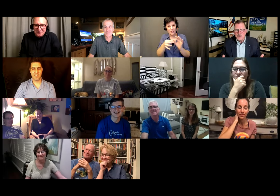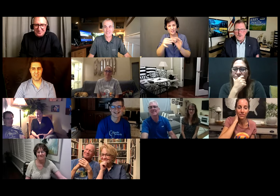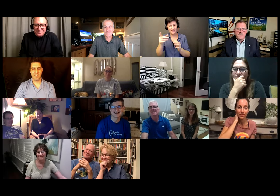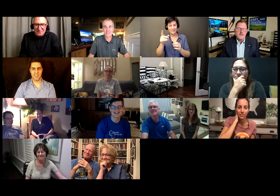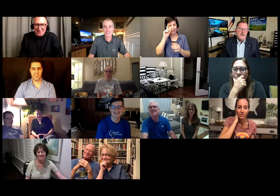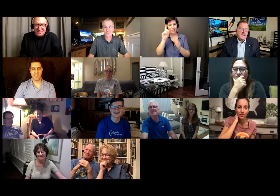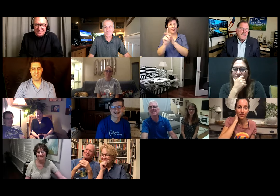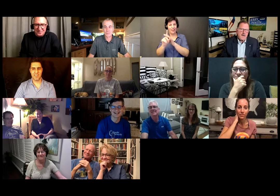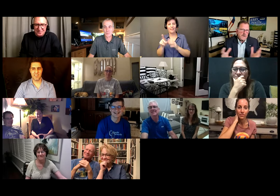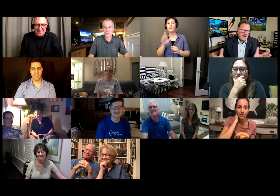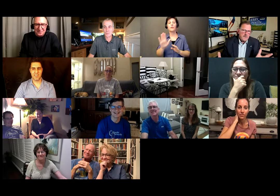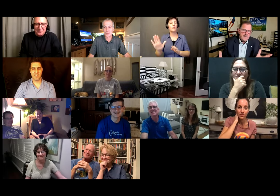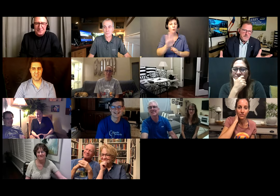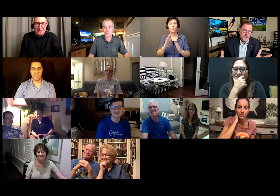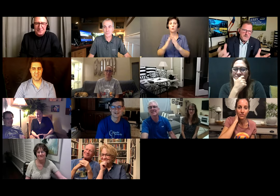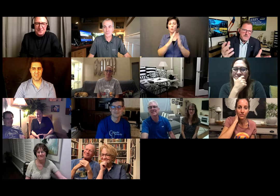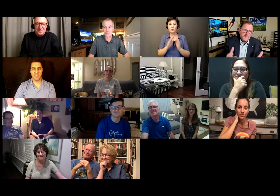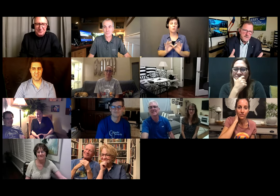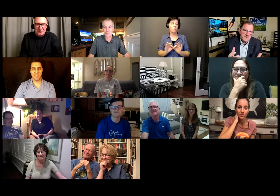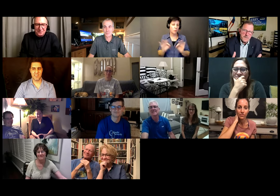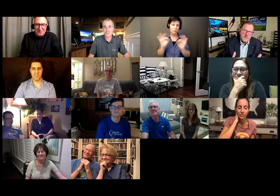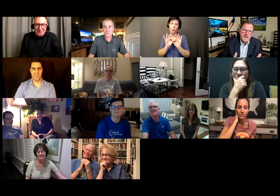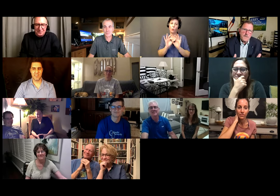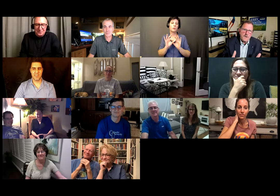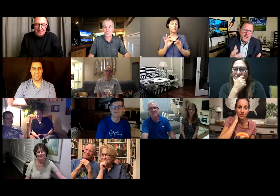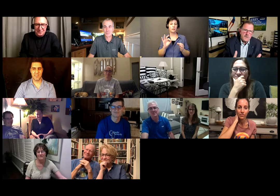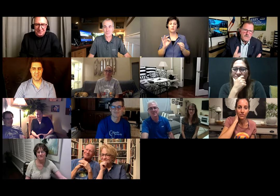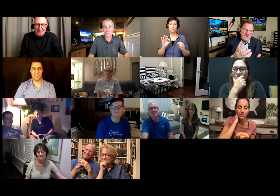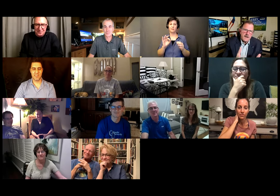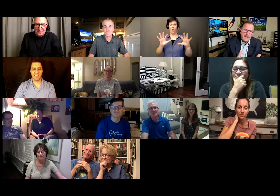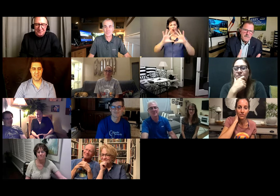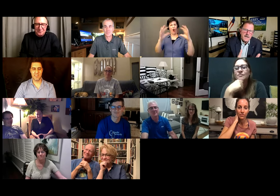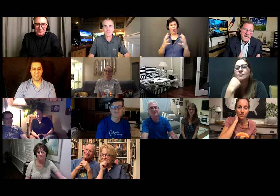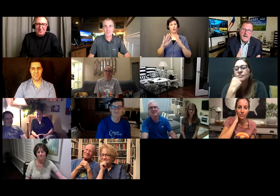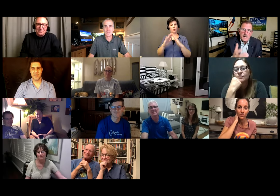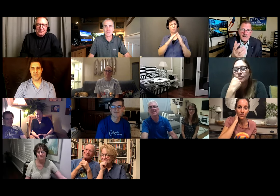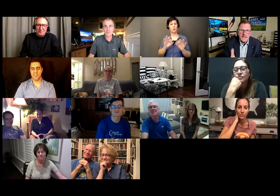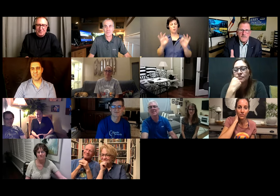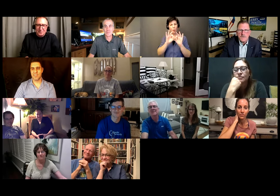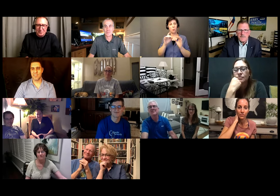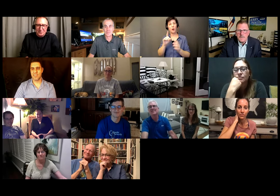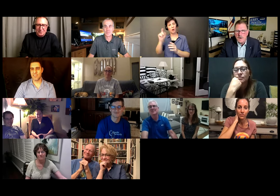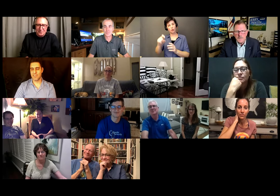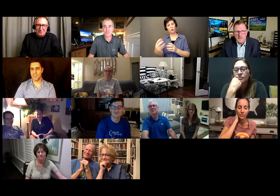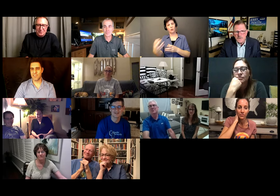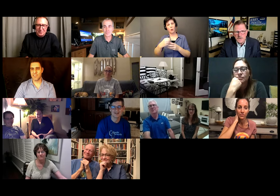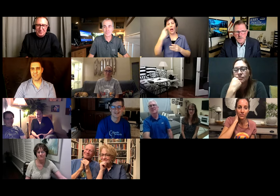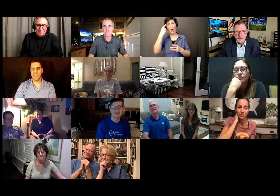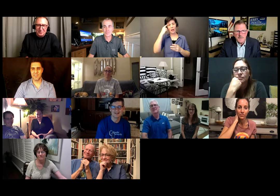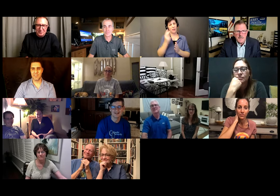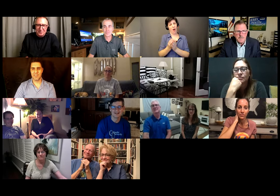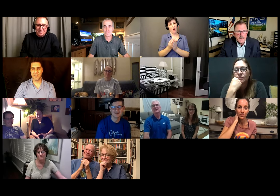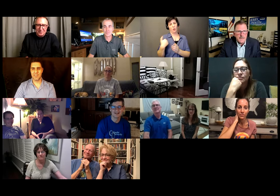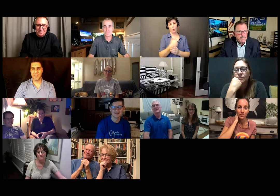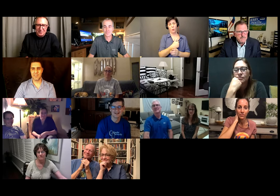is important. All of our communities are important, but it's important that we're inclusive of everybody. And I think we've dropped the ball a bit with your community,